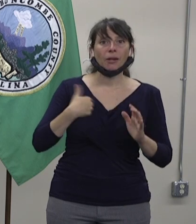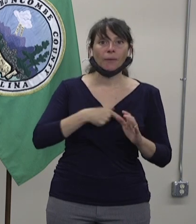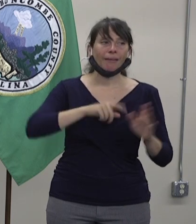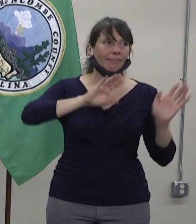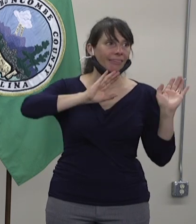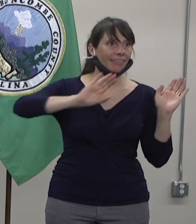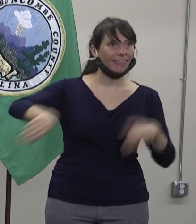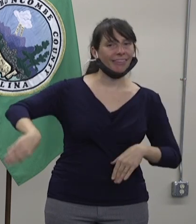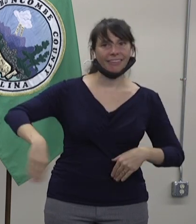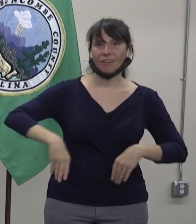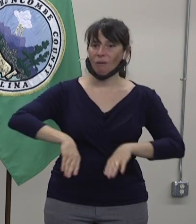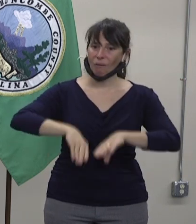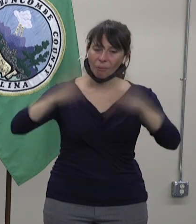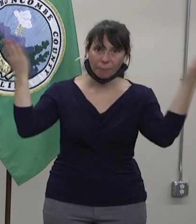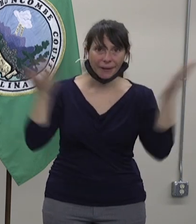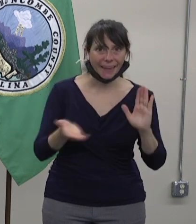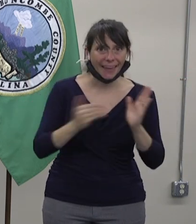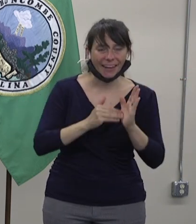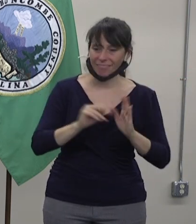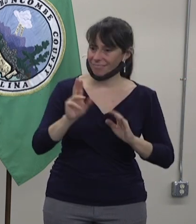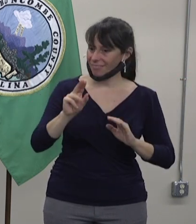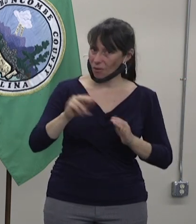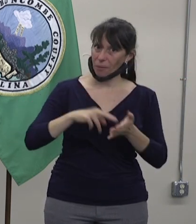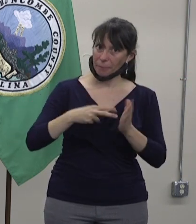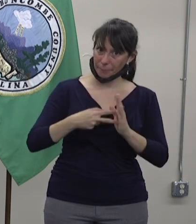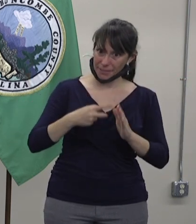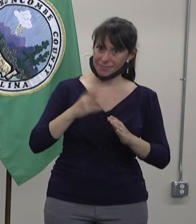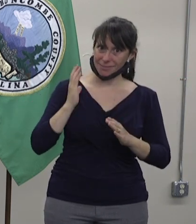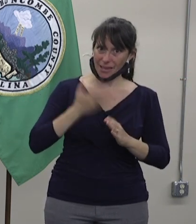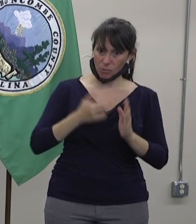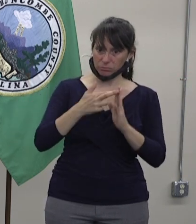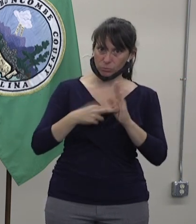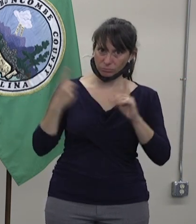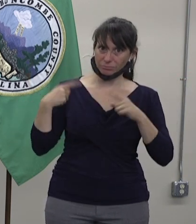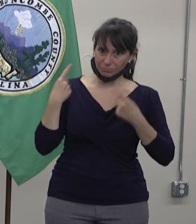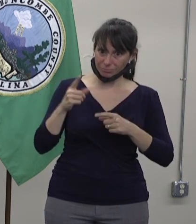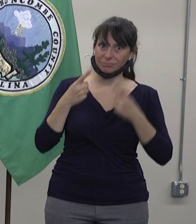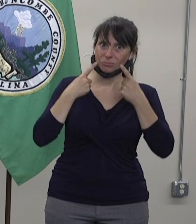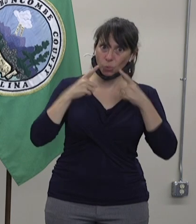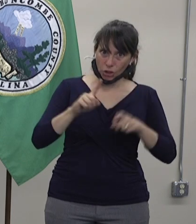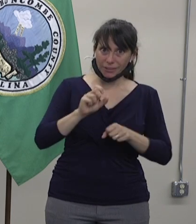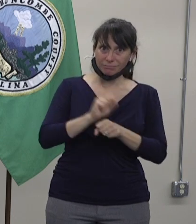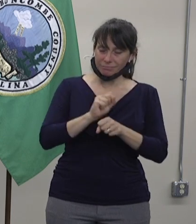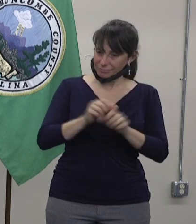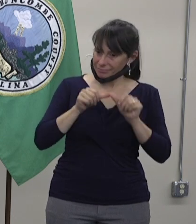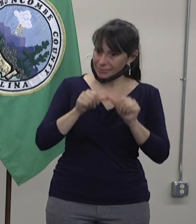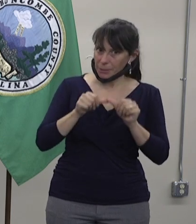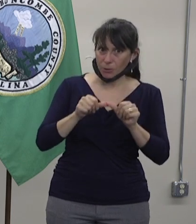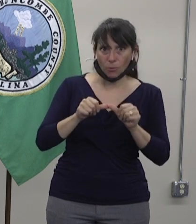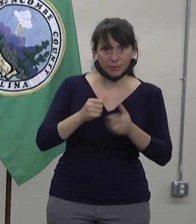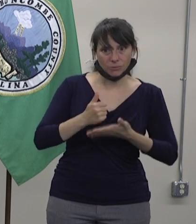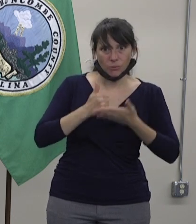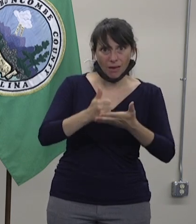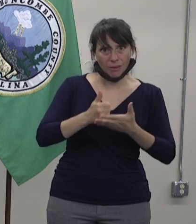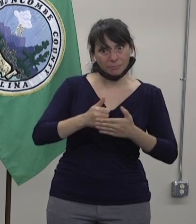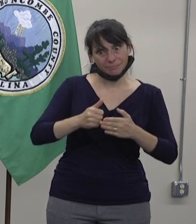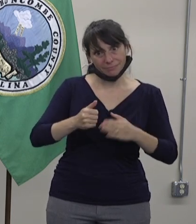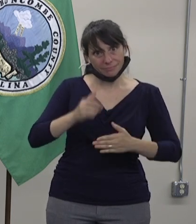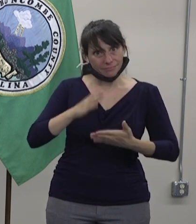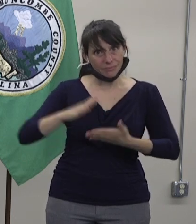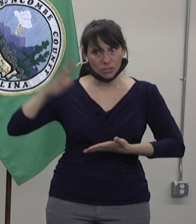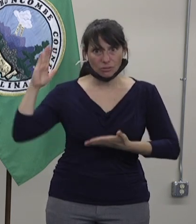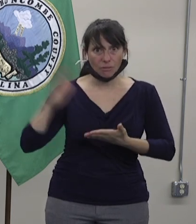the time to dig down and continue in our efforts to slow and stop the spread of COVID-19 in our communities. Please